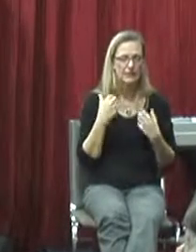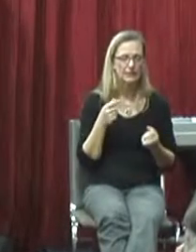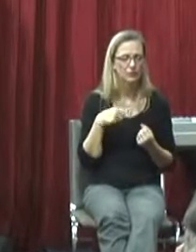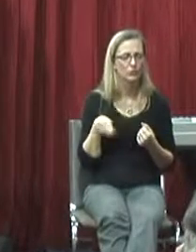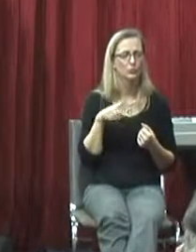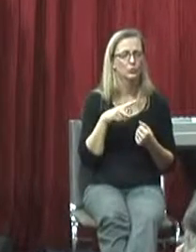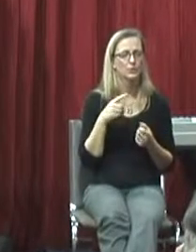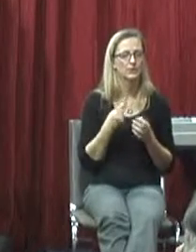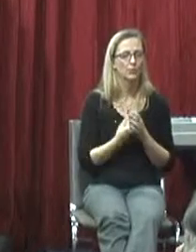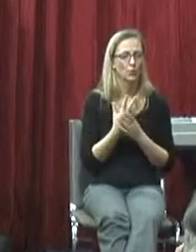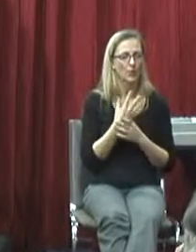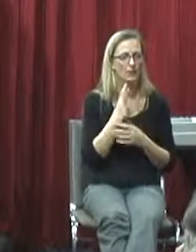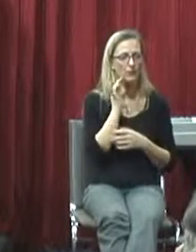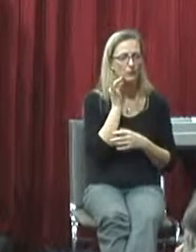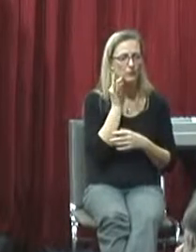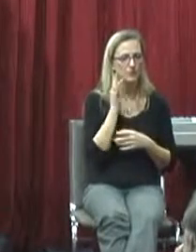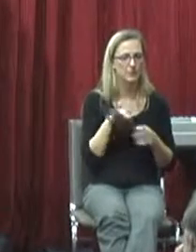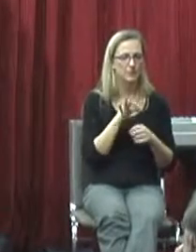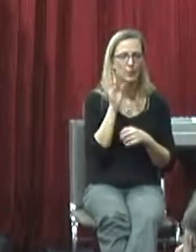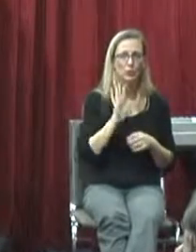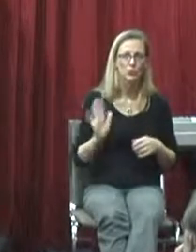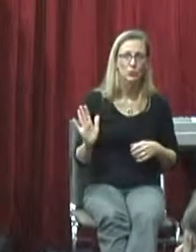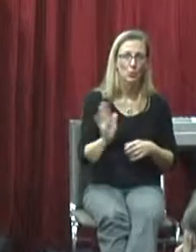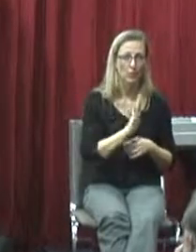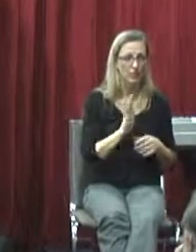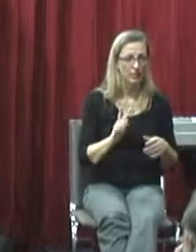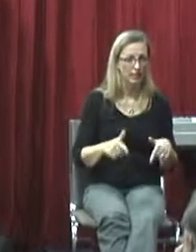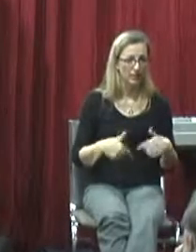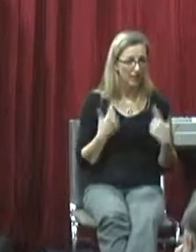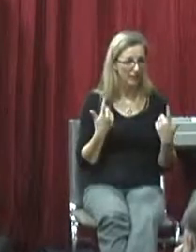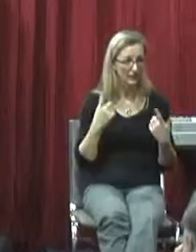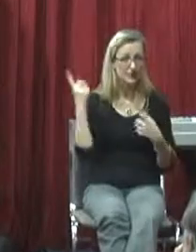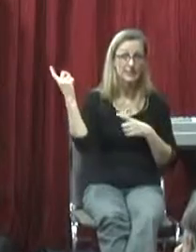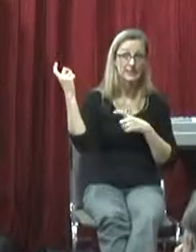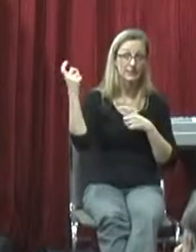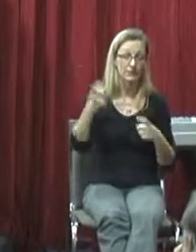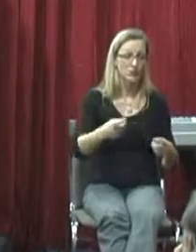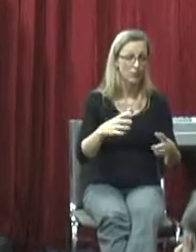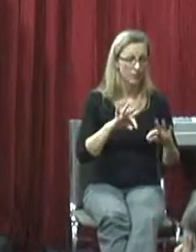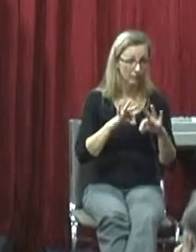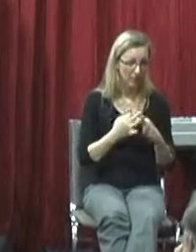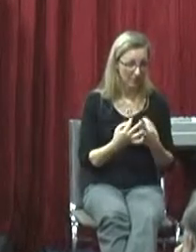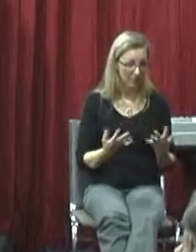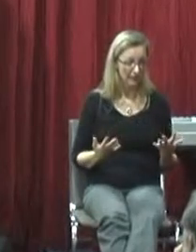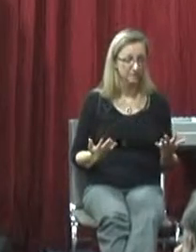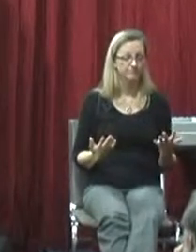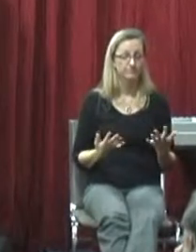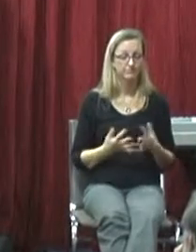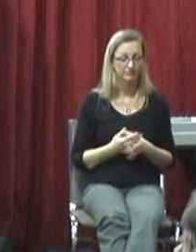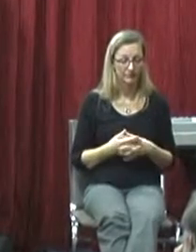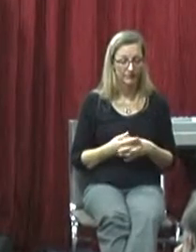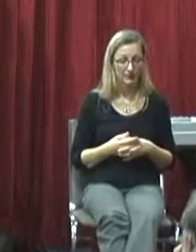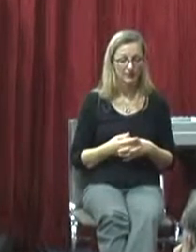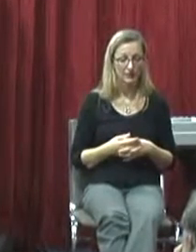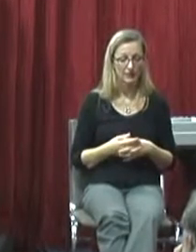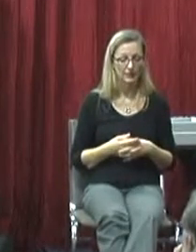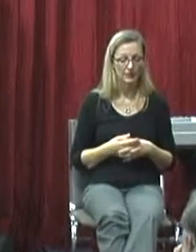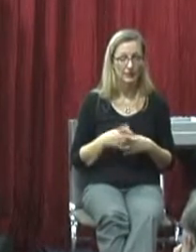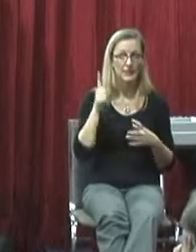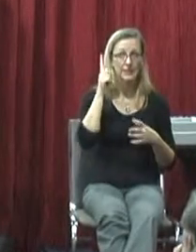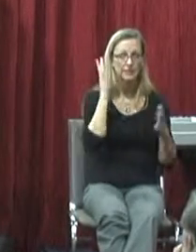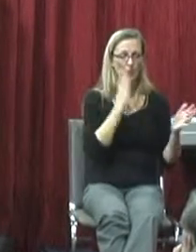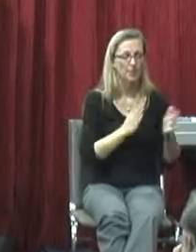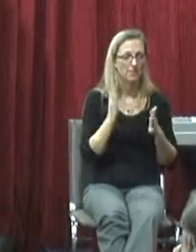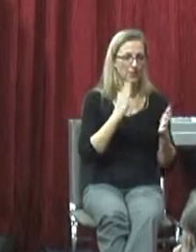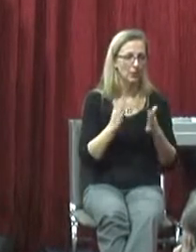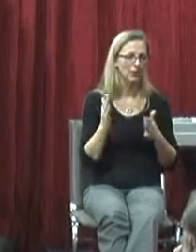grown the fruits of the Spirit in your life. He's giving you a spiritual mishpacha, a family. He's prepared a dwelling place for you in heaven.